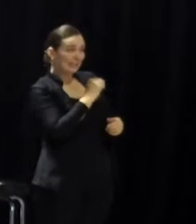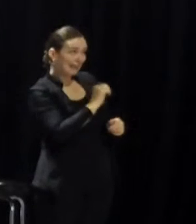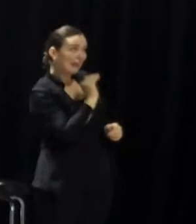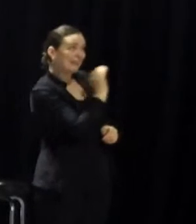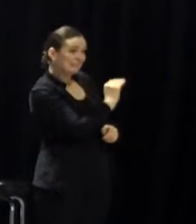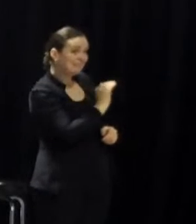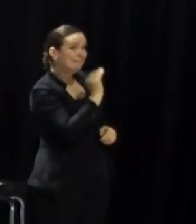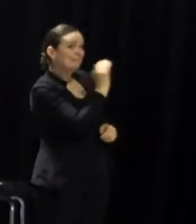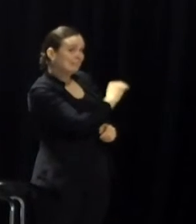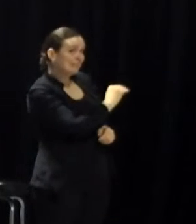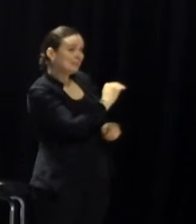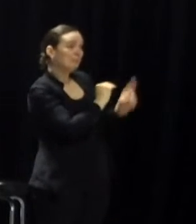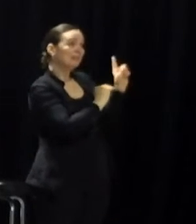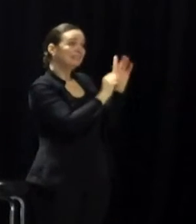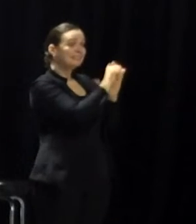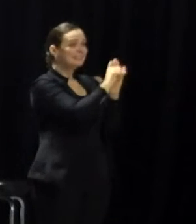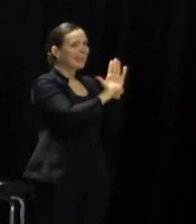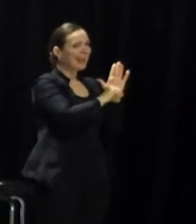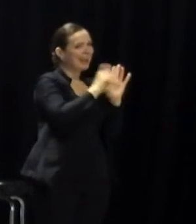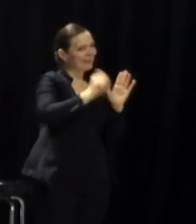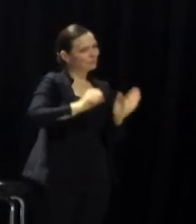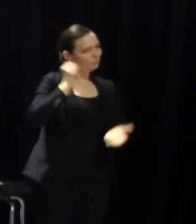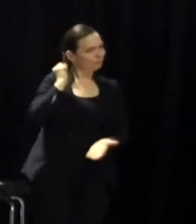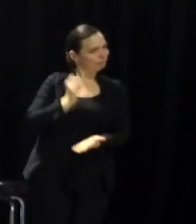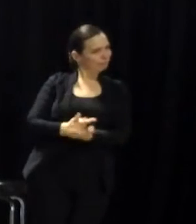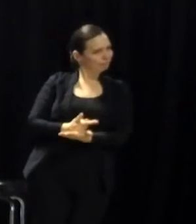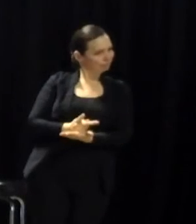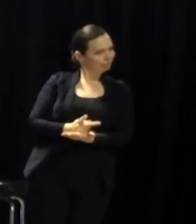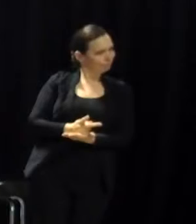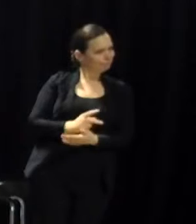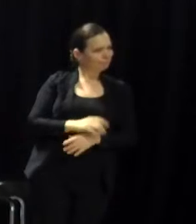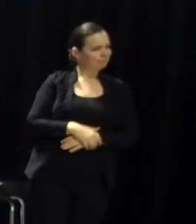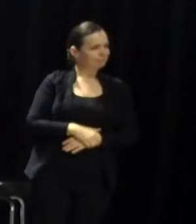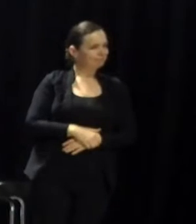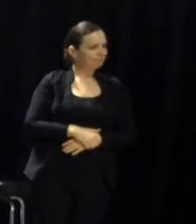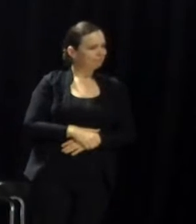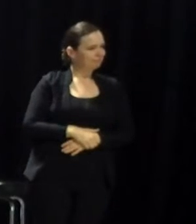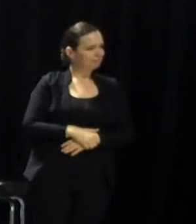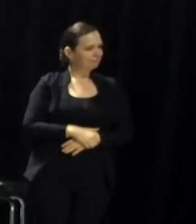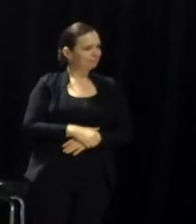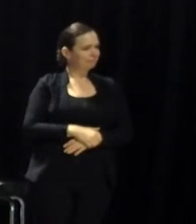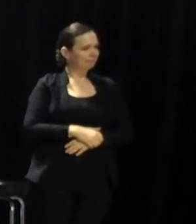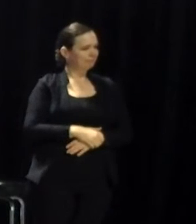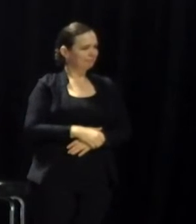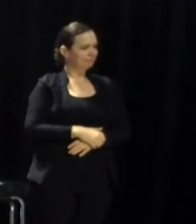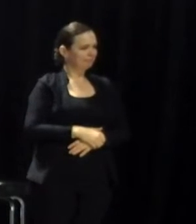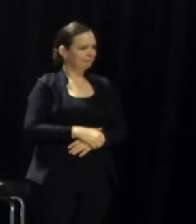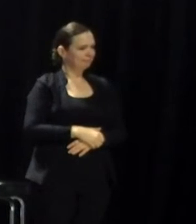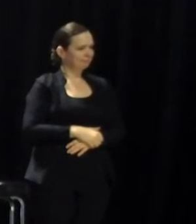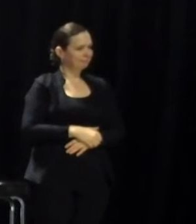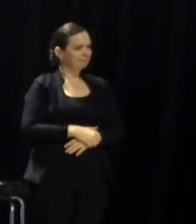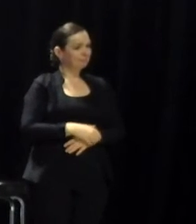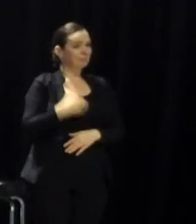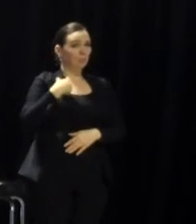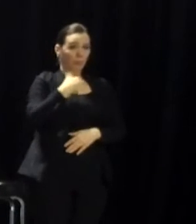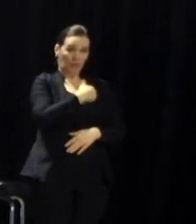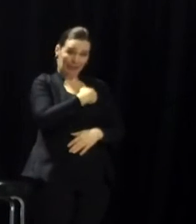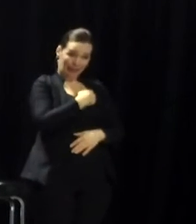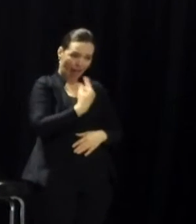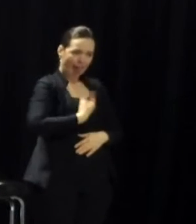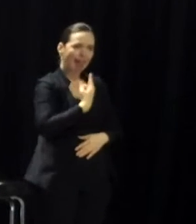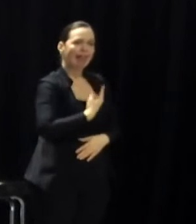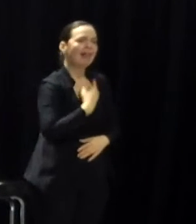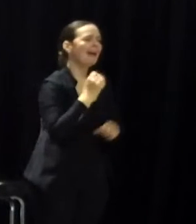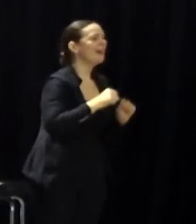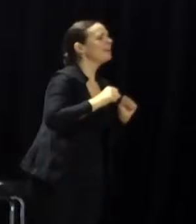bit. Can we do it all alone? No, we can't. Not if we're going to do this in a timely fashion. But we have the ability right